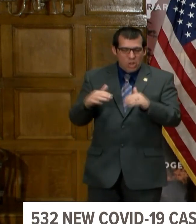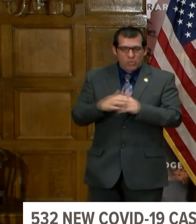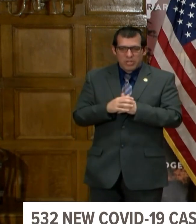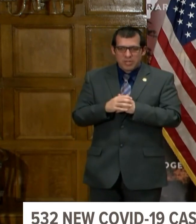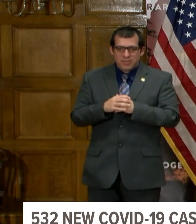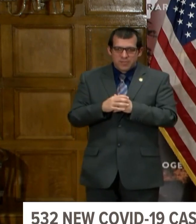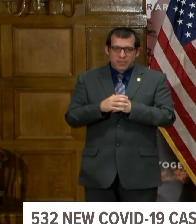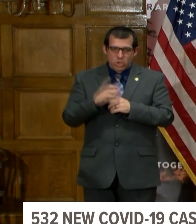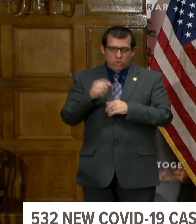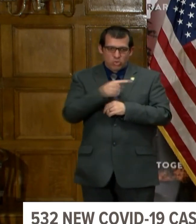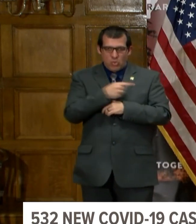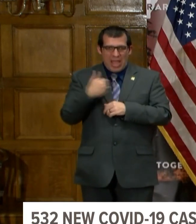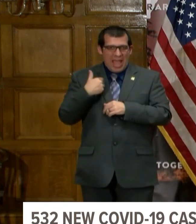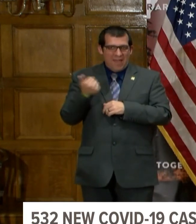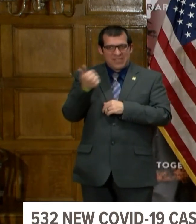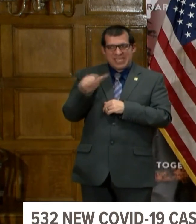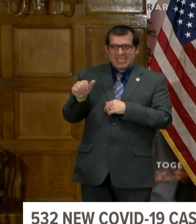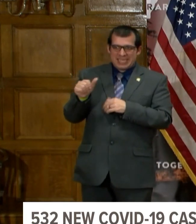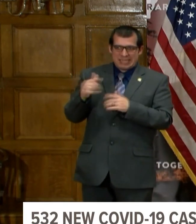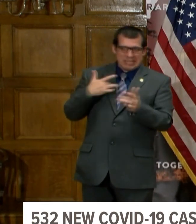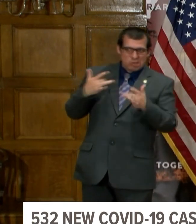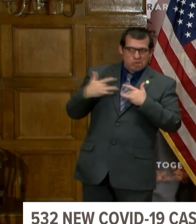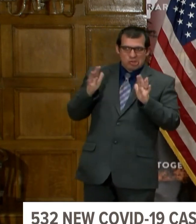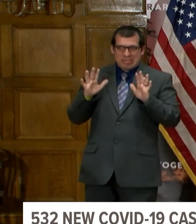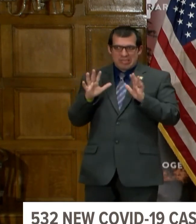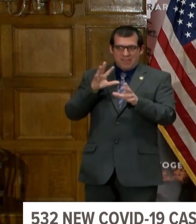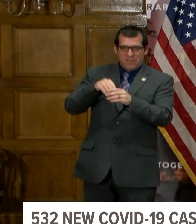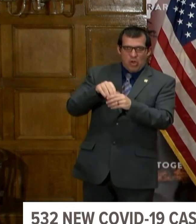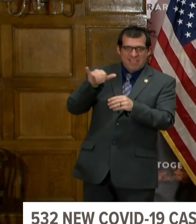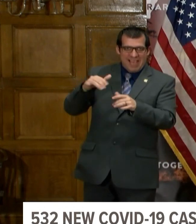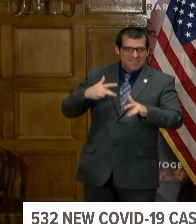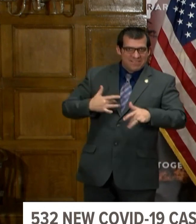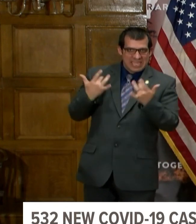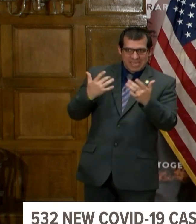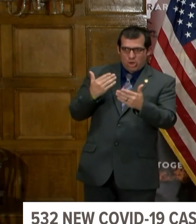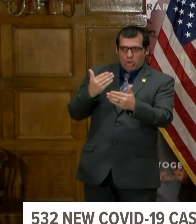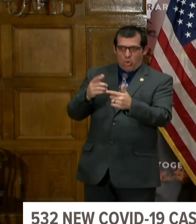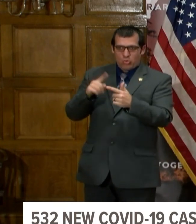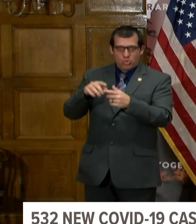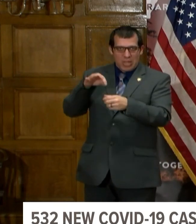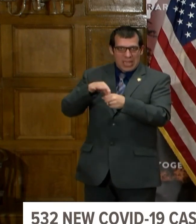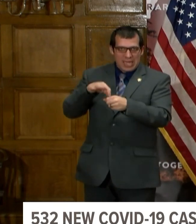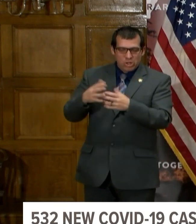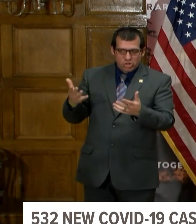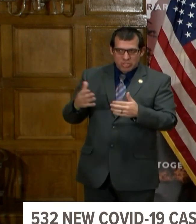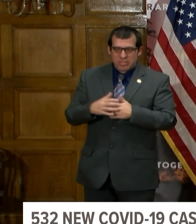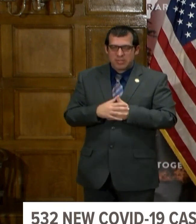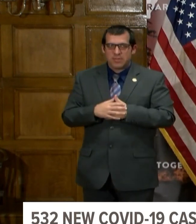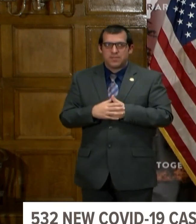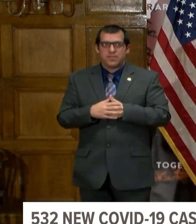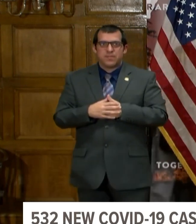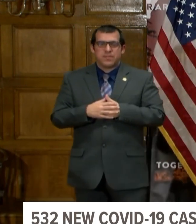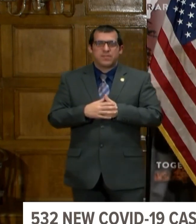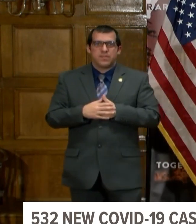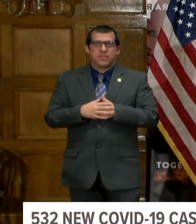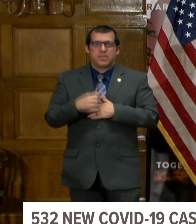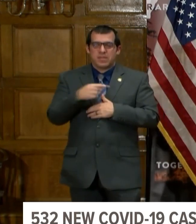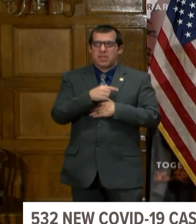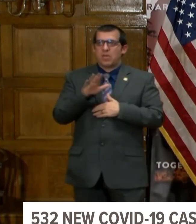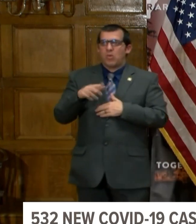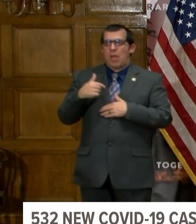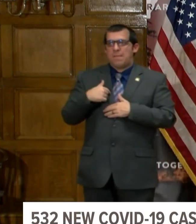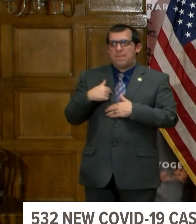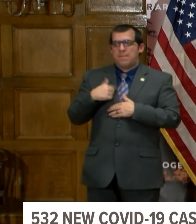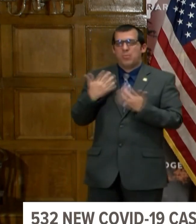any hesitations about participating in some of those events as we lead up to the election? Oh, I'm very